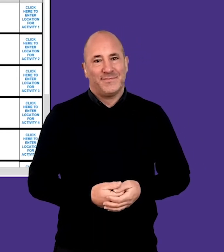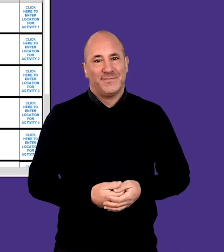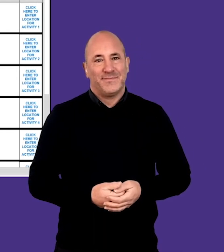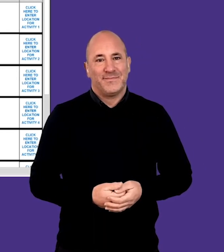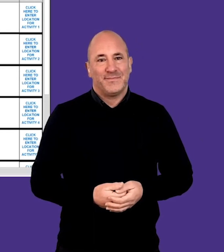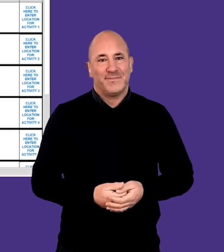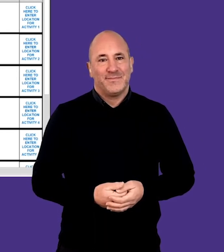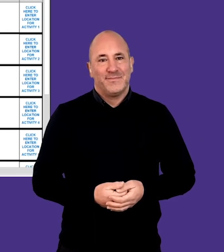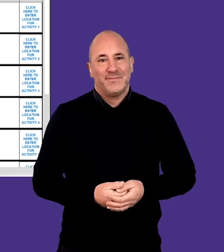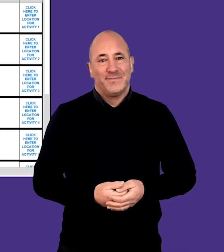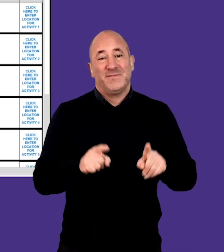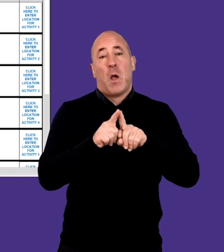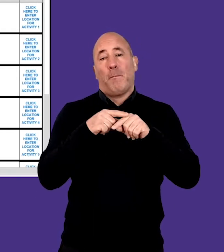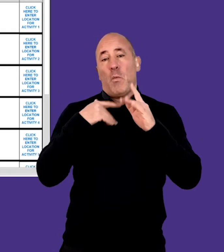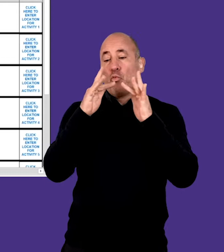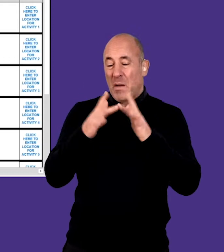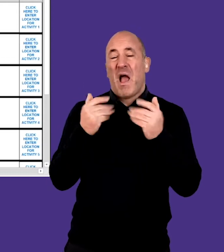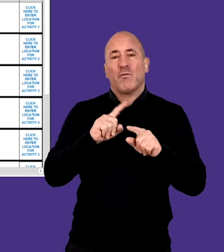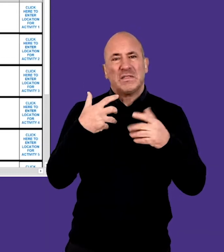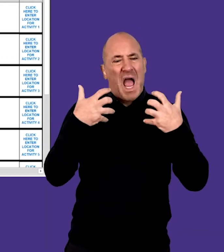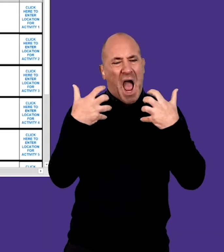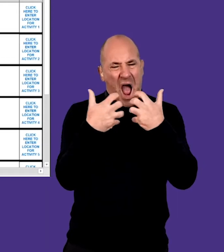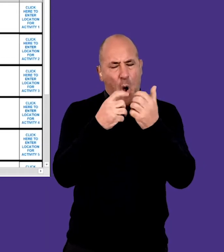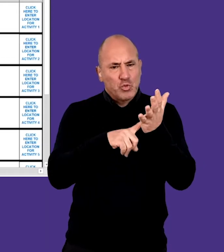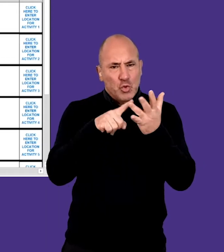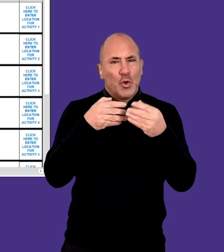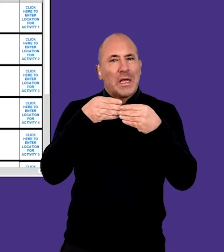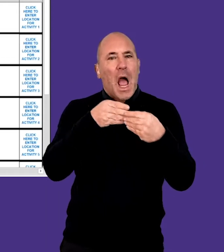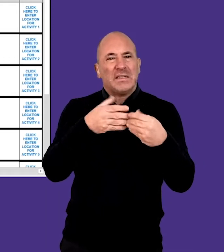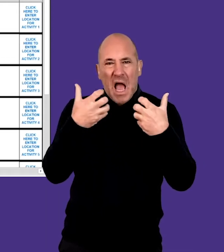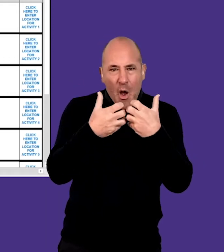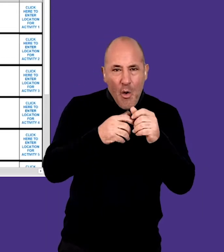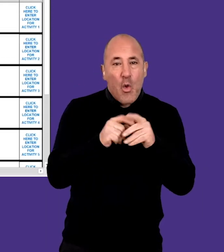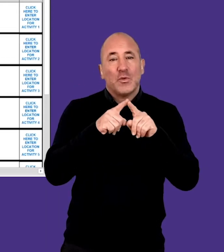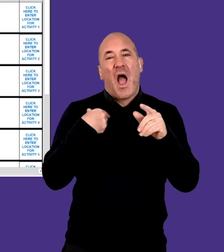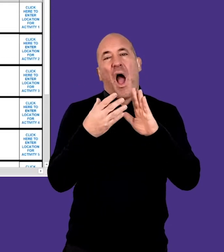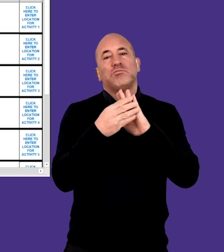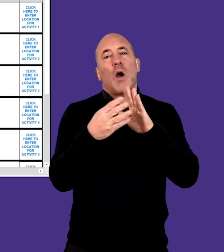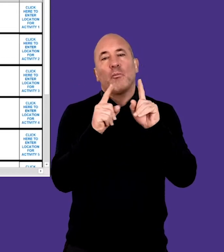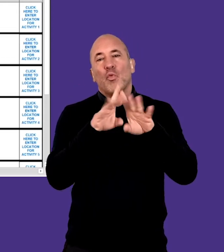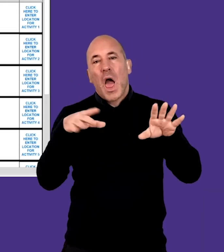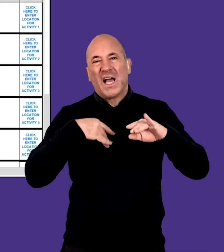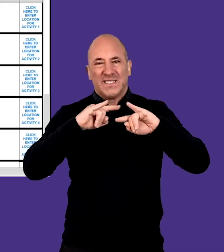with subtitles. We also have a how-to guide on our website, along with an example